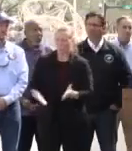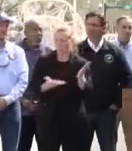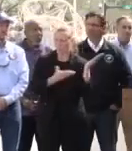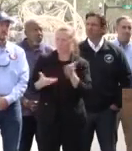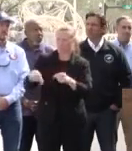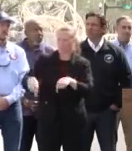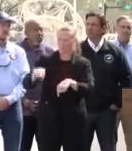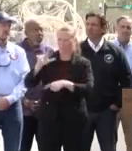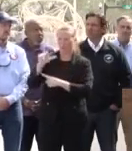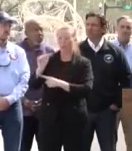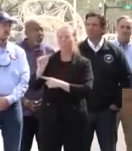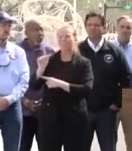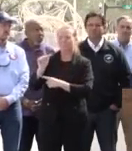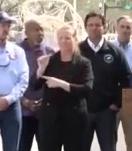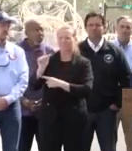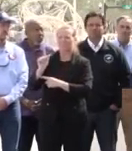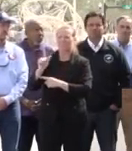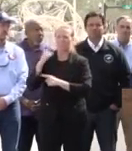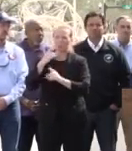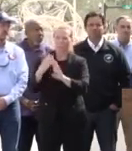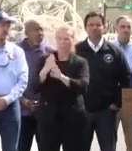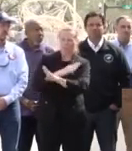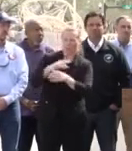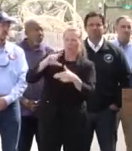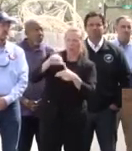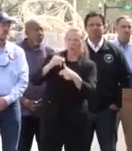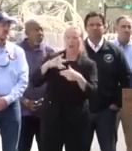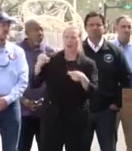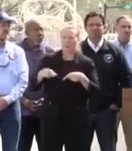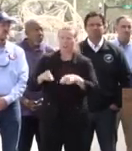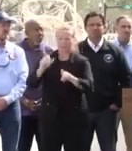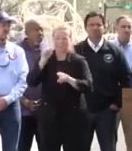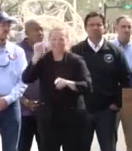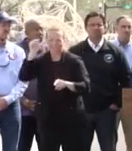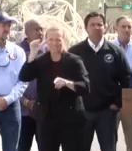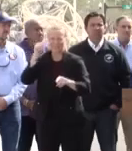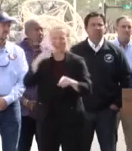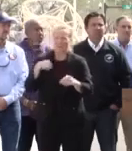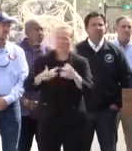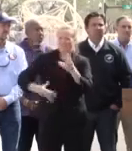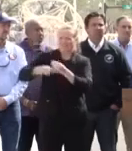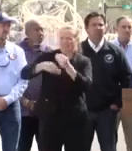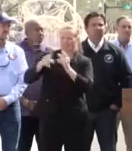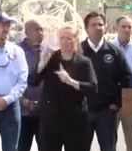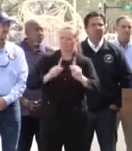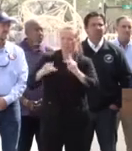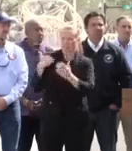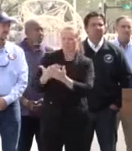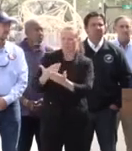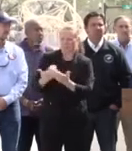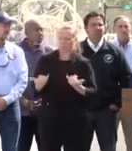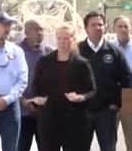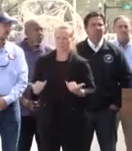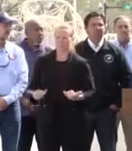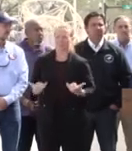Florida, both pre-storm and over the course of yesterday, and we have additional people arriving today. They are staged